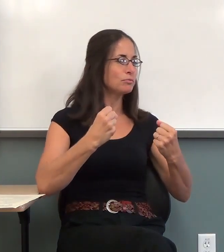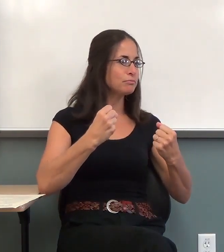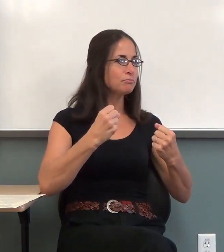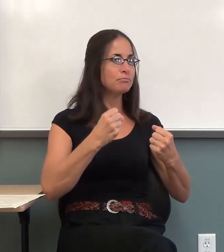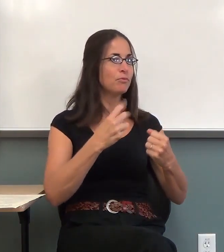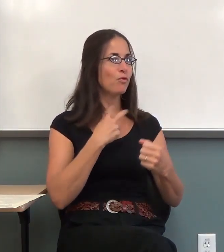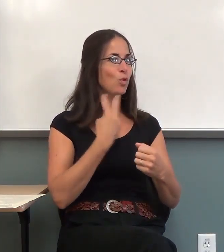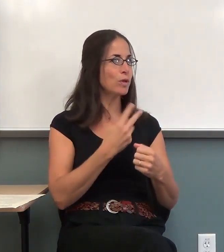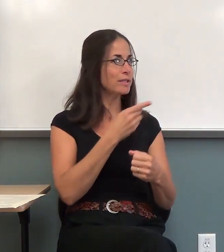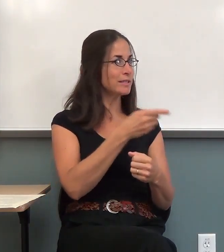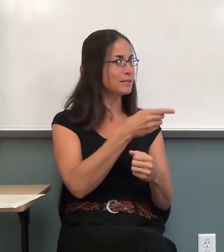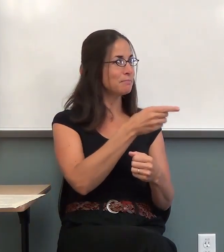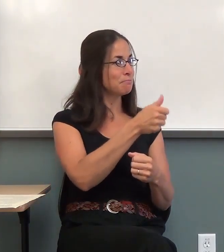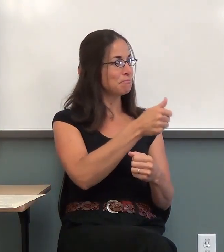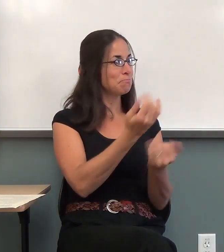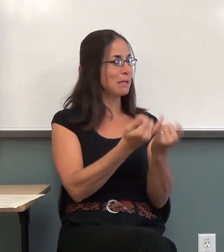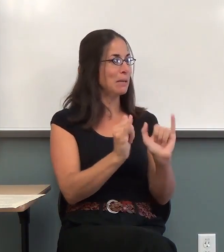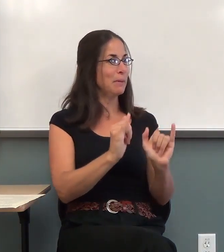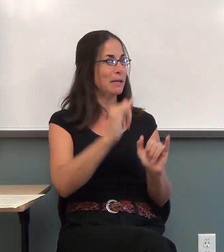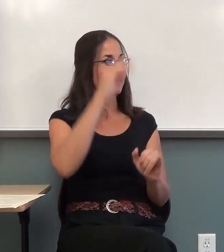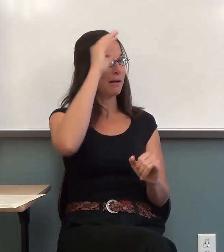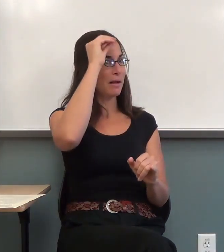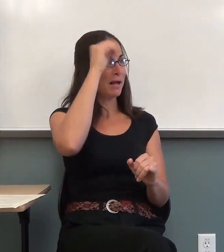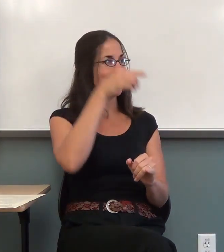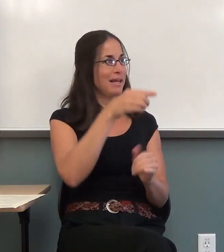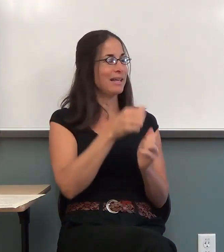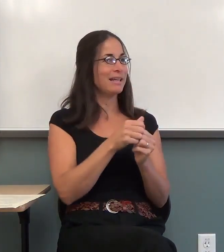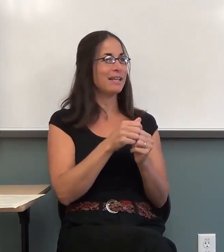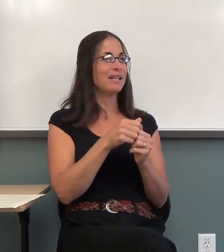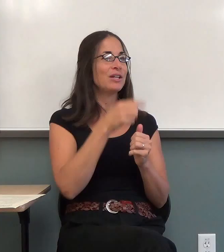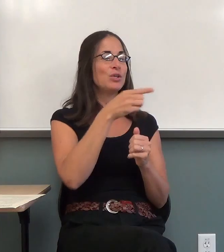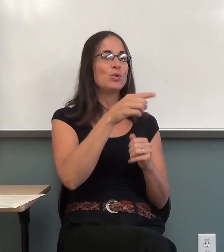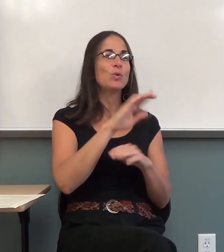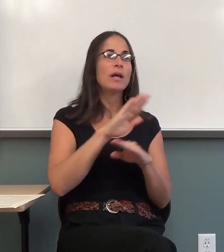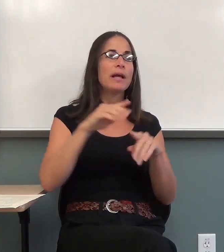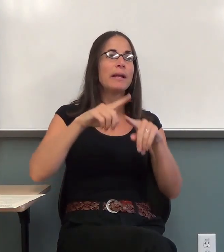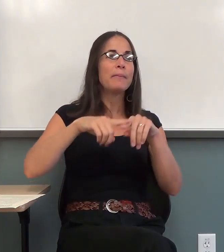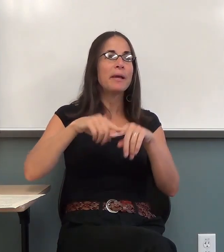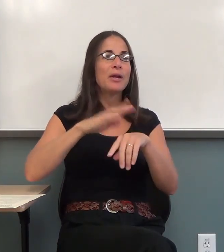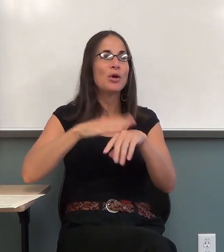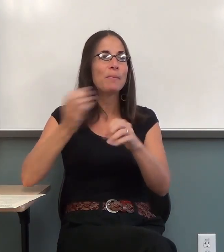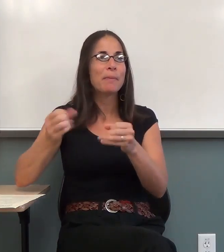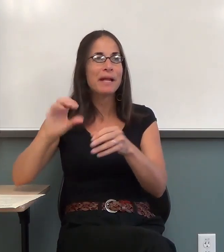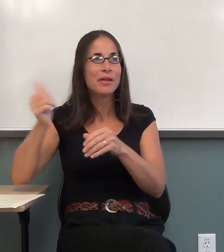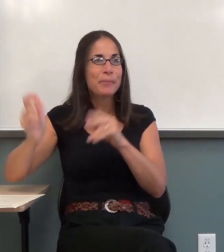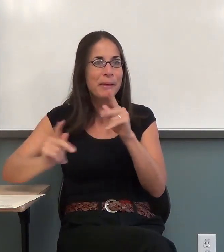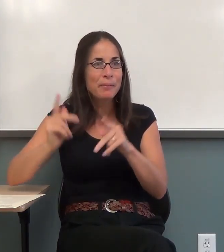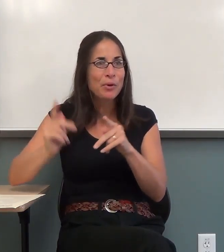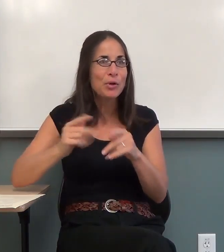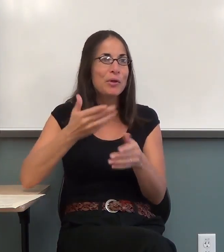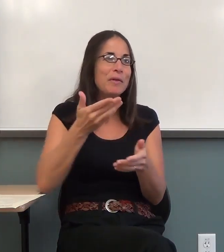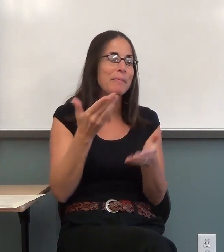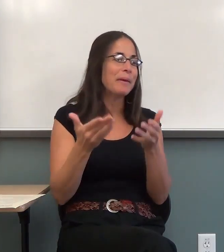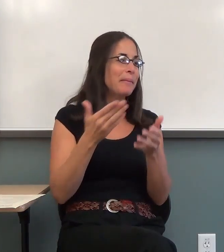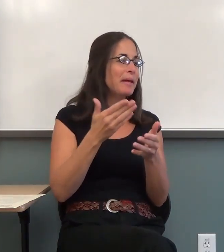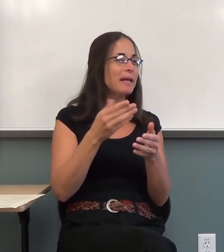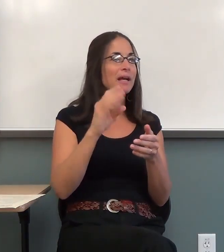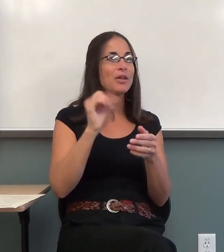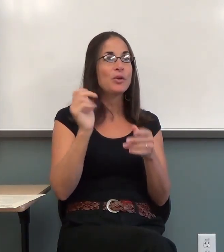voice. You're a pretty independent guy. You're not dependent on a lot of people. Perhaps you have some people around that support you, right?